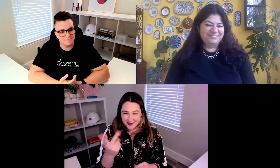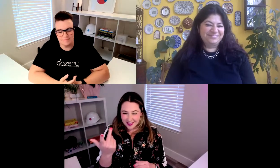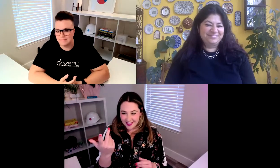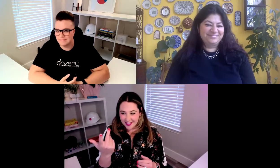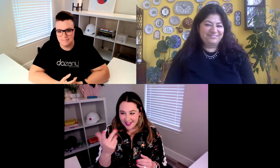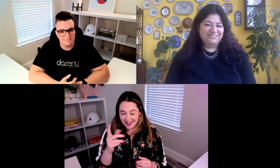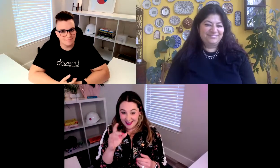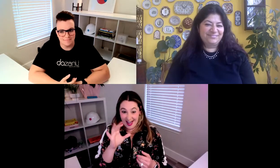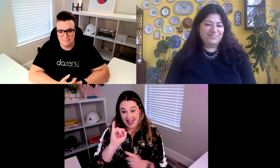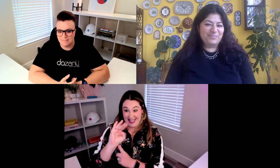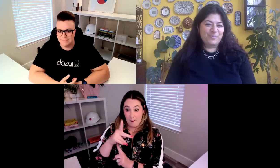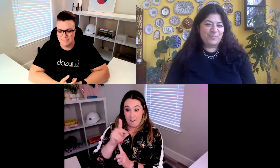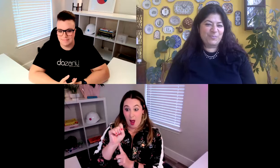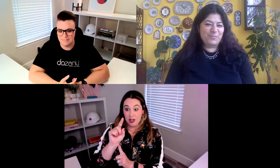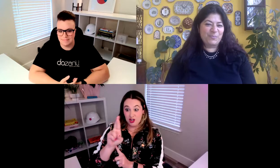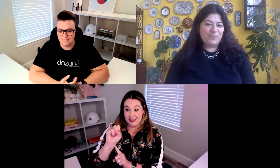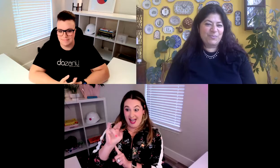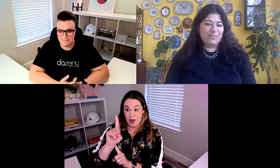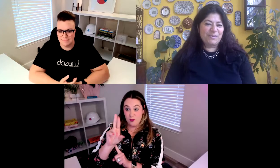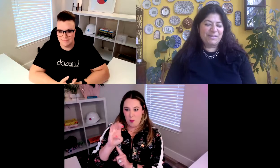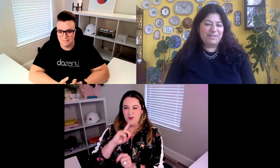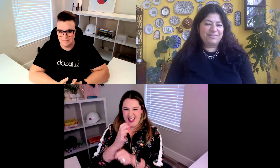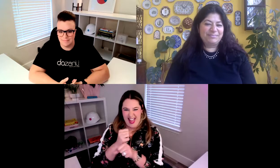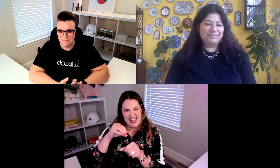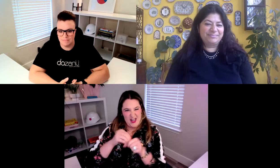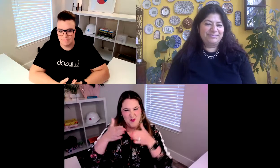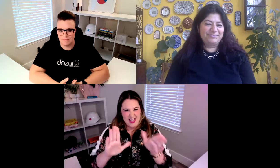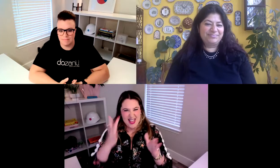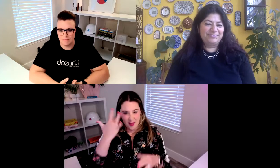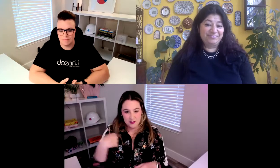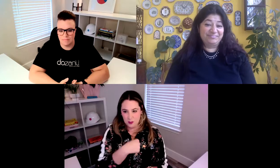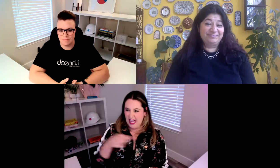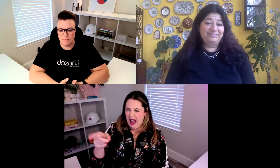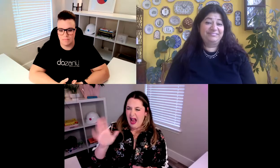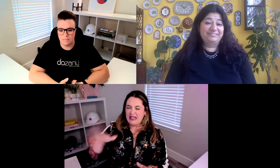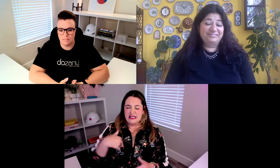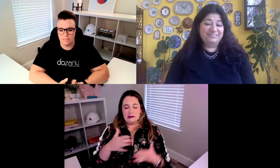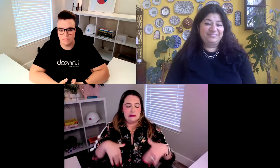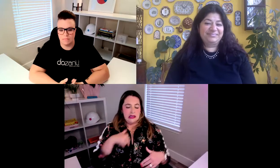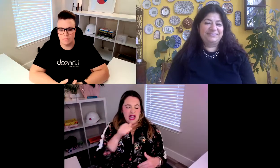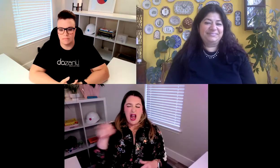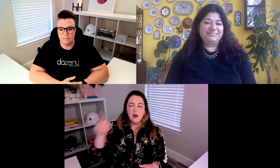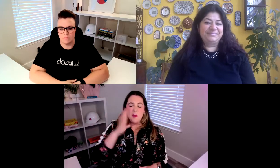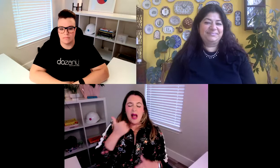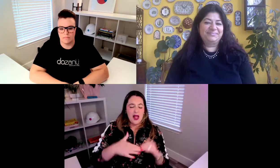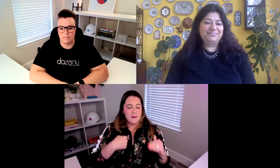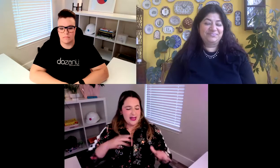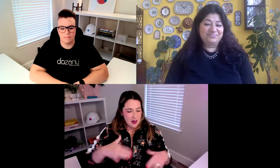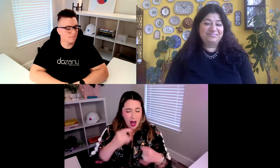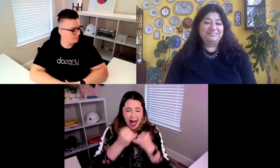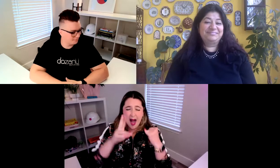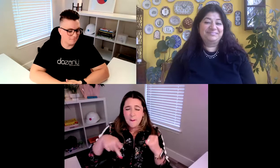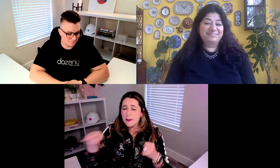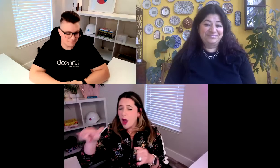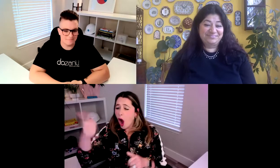and I'm not doing as well. But you know what? It's not true. That is imposter syndrome in its best. So you can't